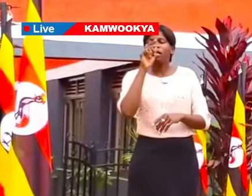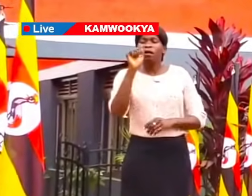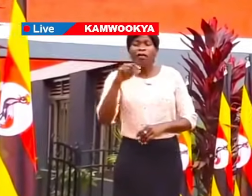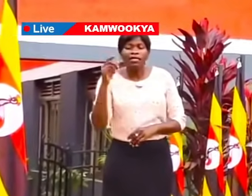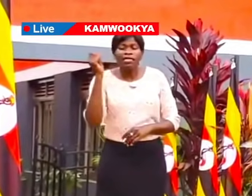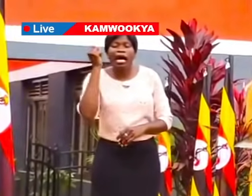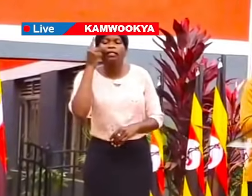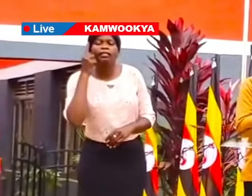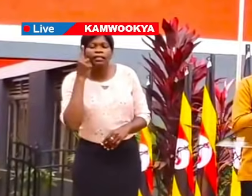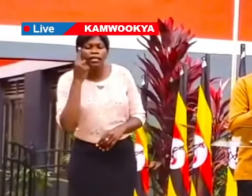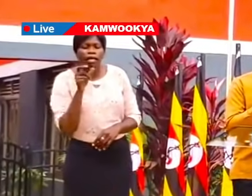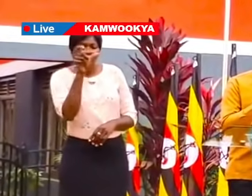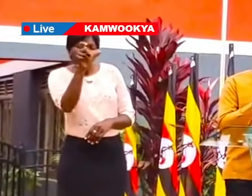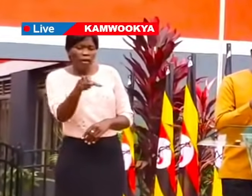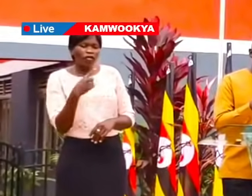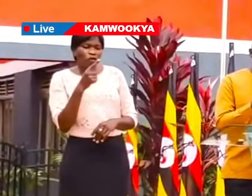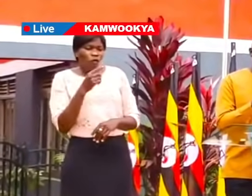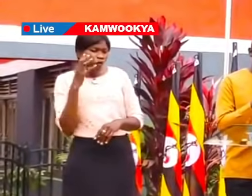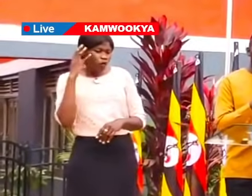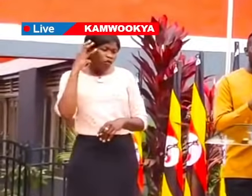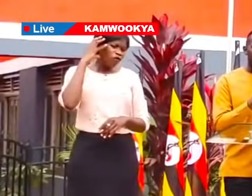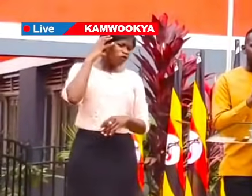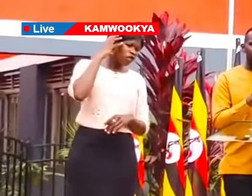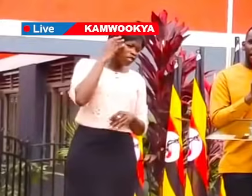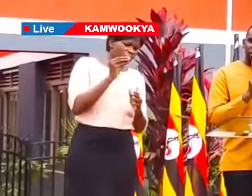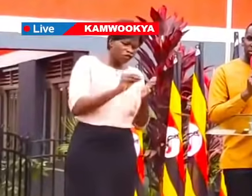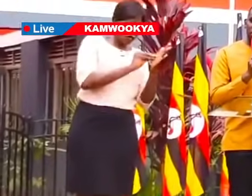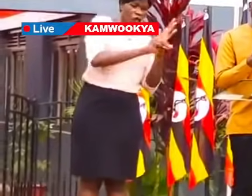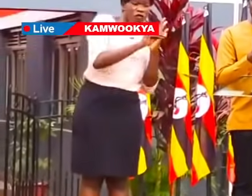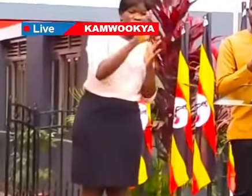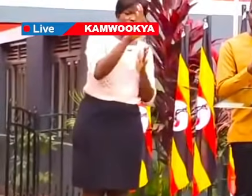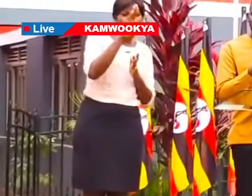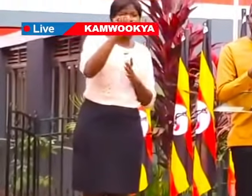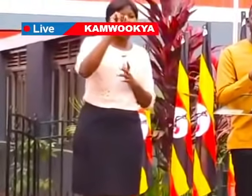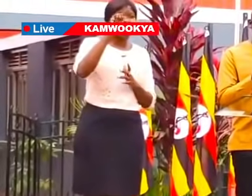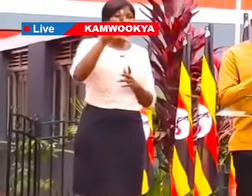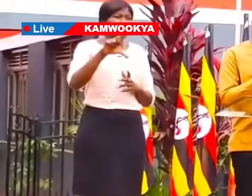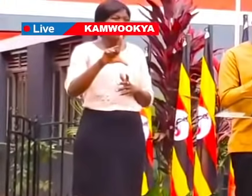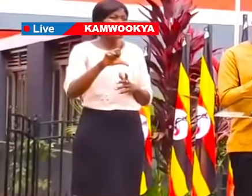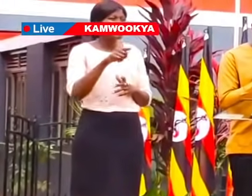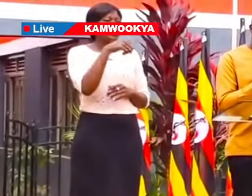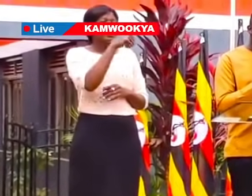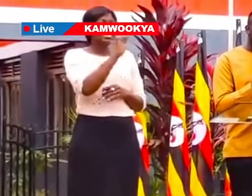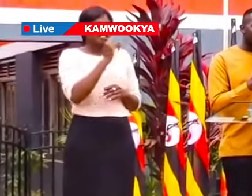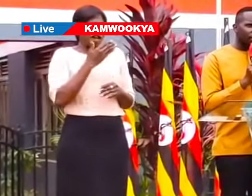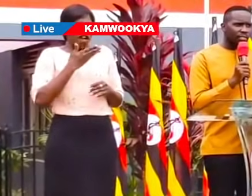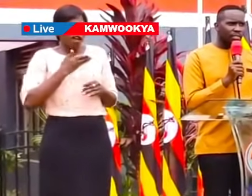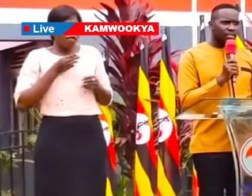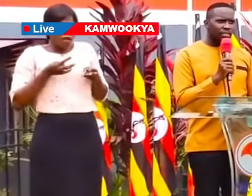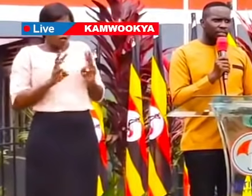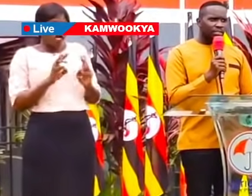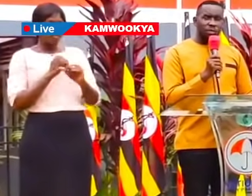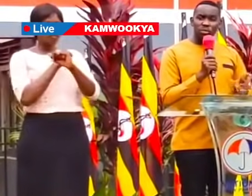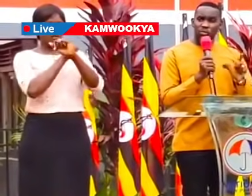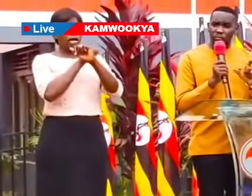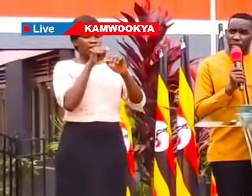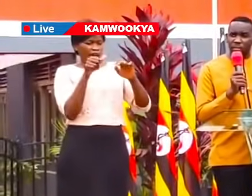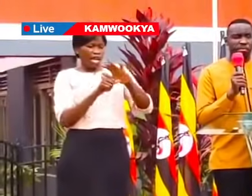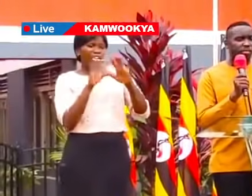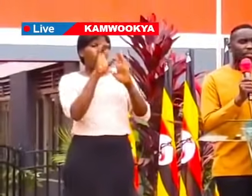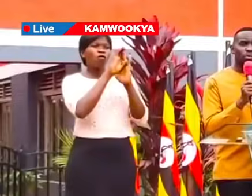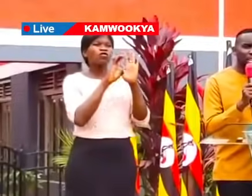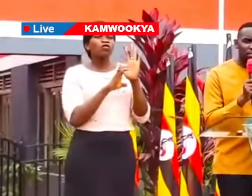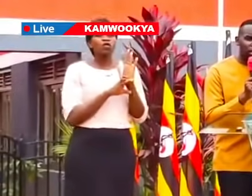person pushing for the scrapping of bail, Mr. Museveni, has got immunity under the Constitution. The rest of